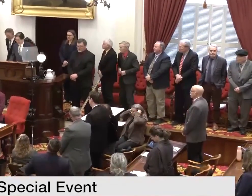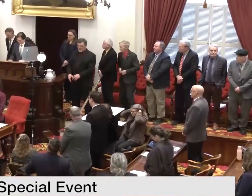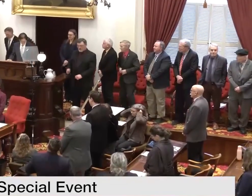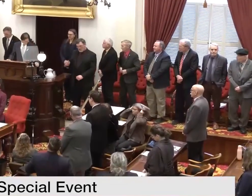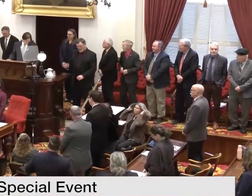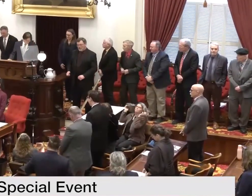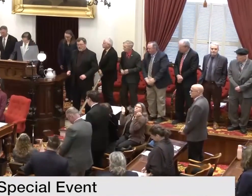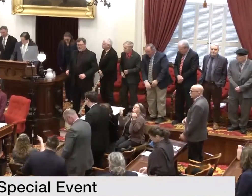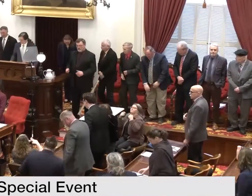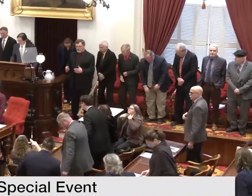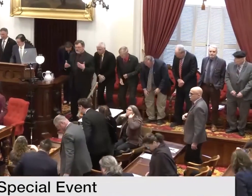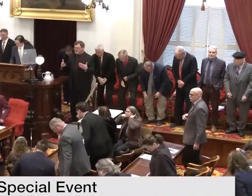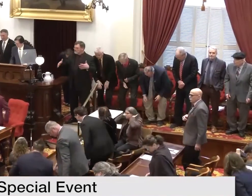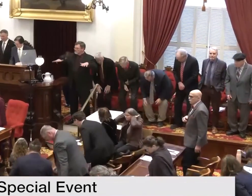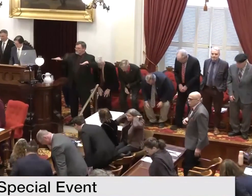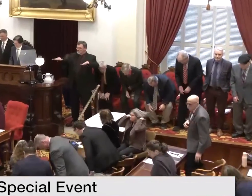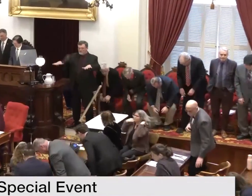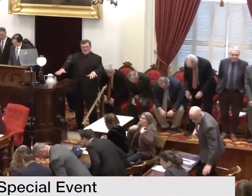You may be seated.